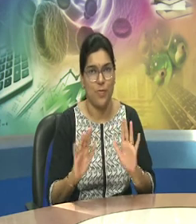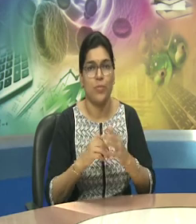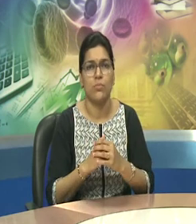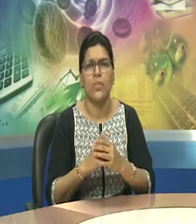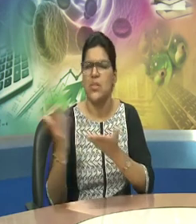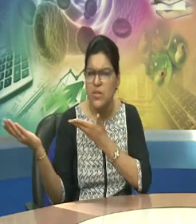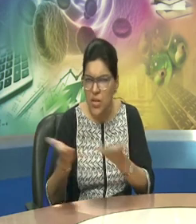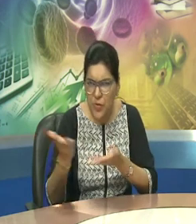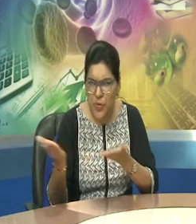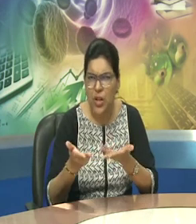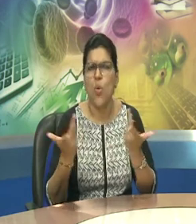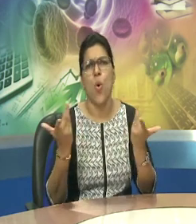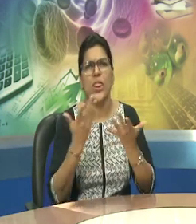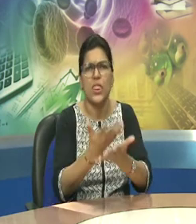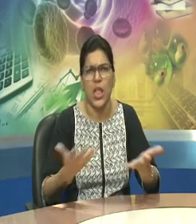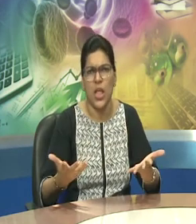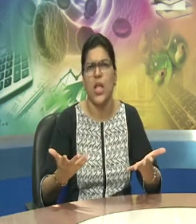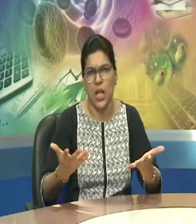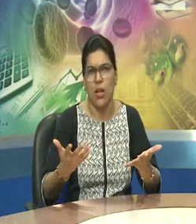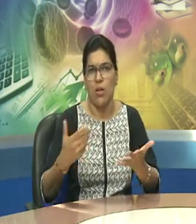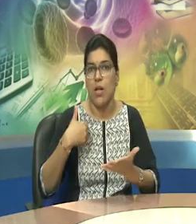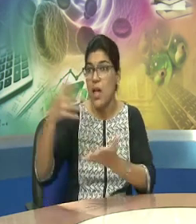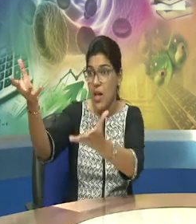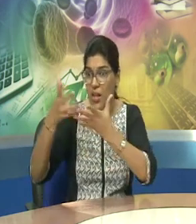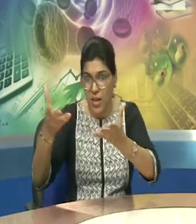An entrepreneur conducts studies to